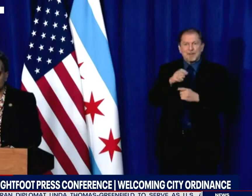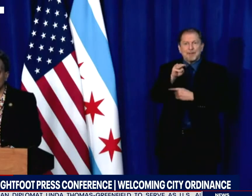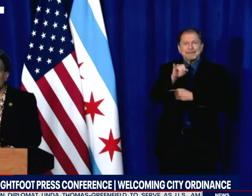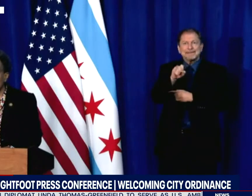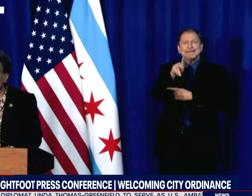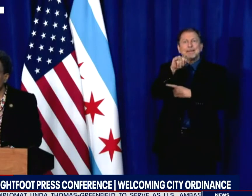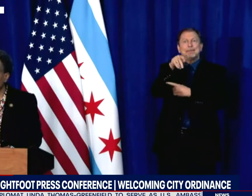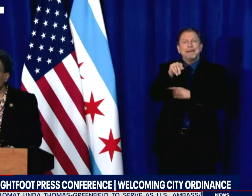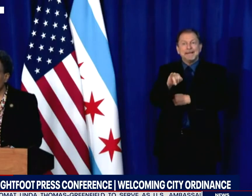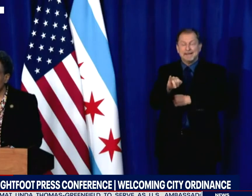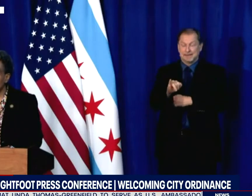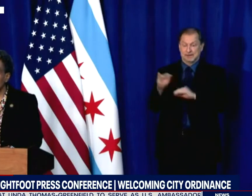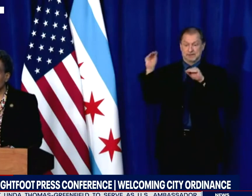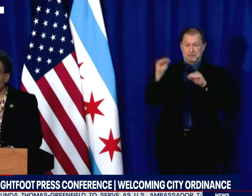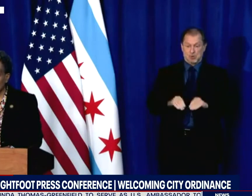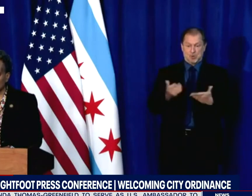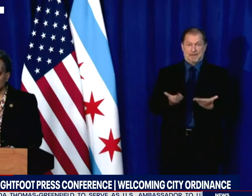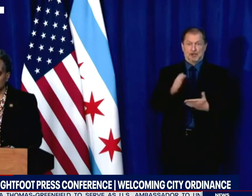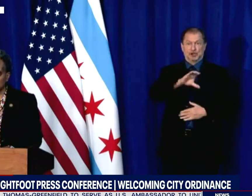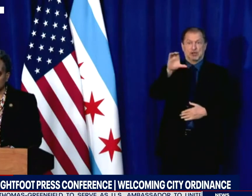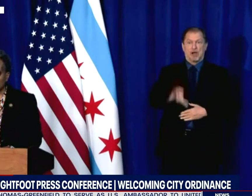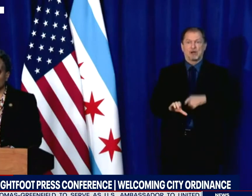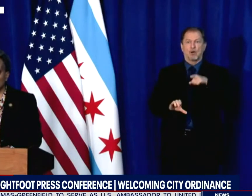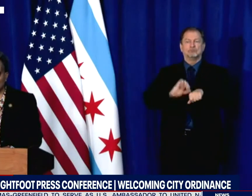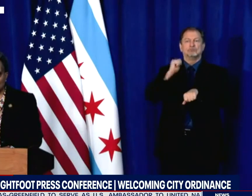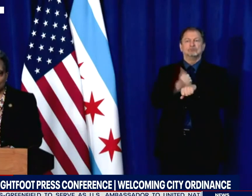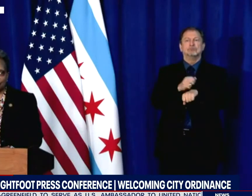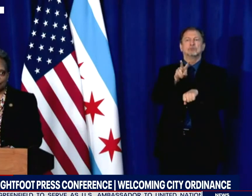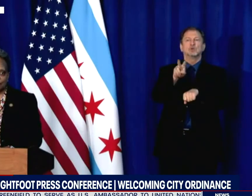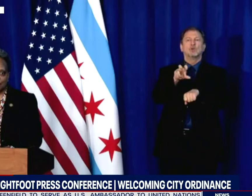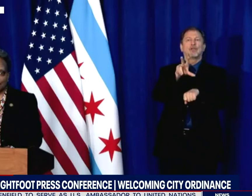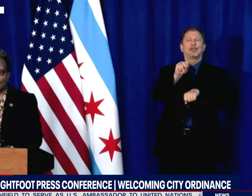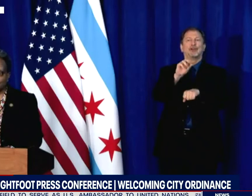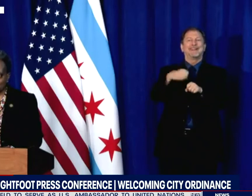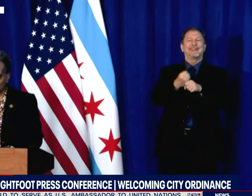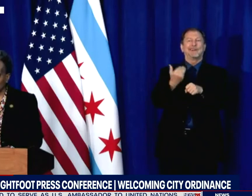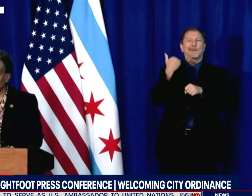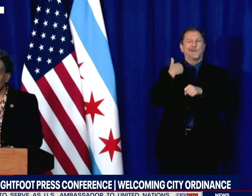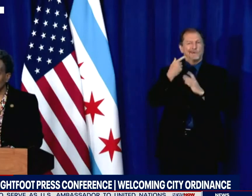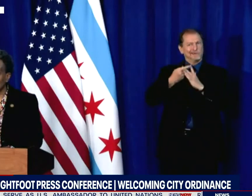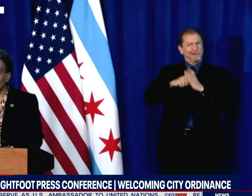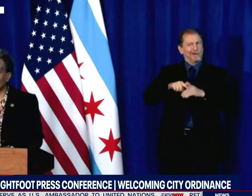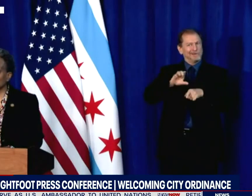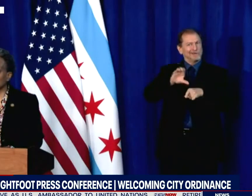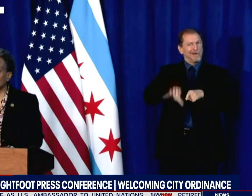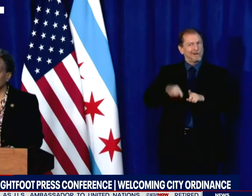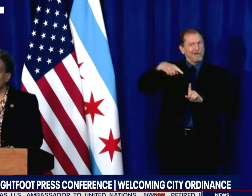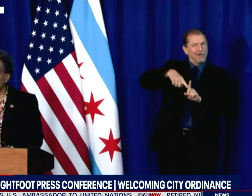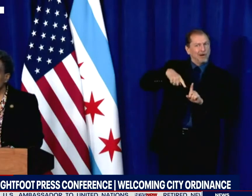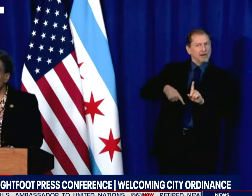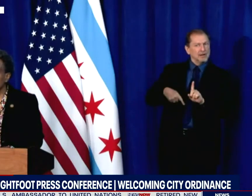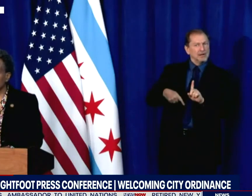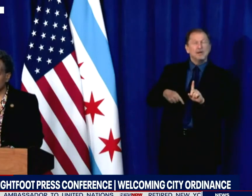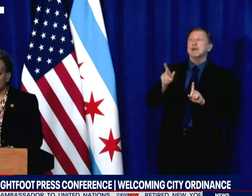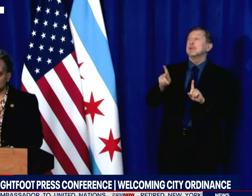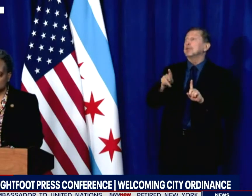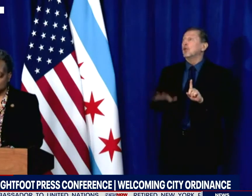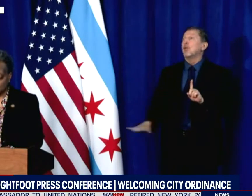great city from all across the world to have a better life, a life of freedom, a life where they could